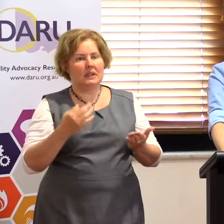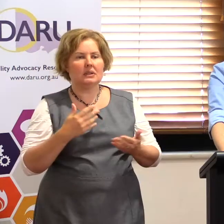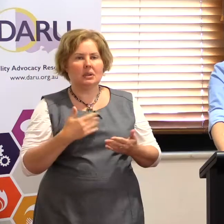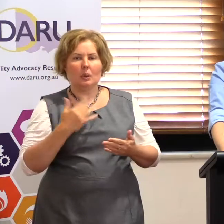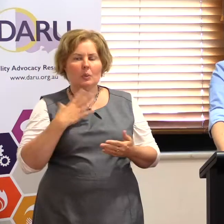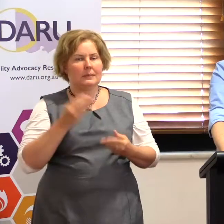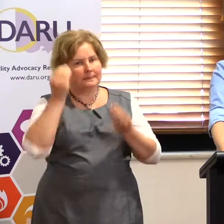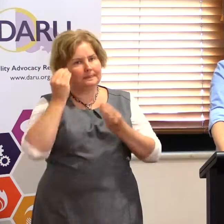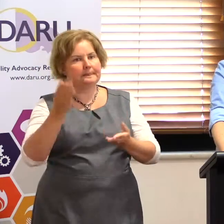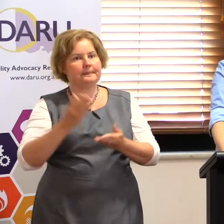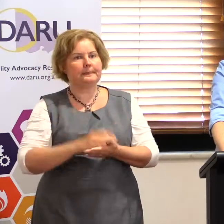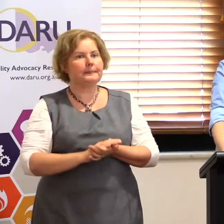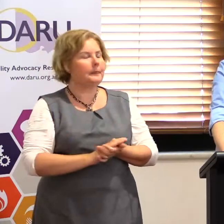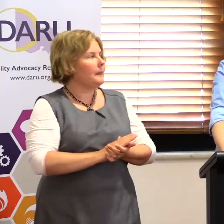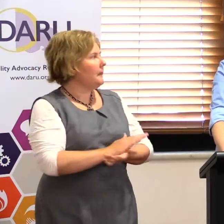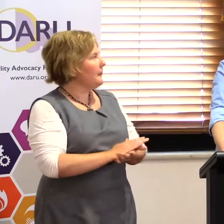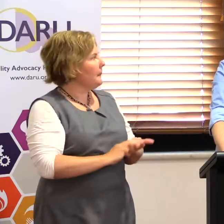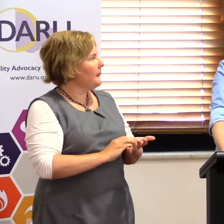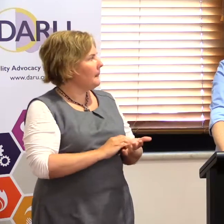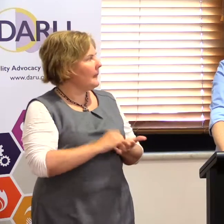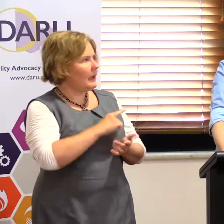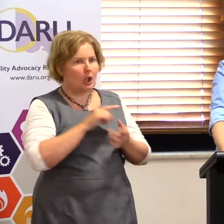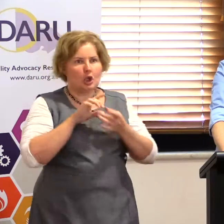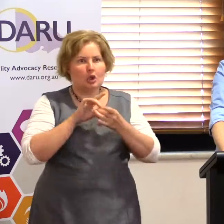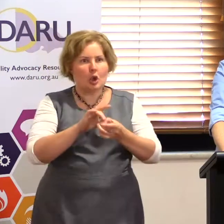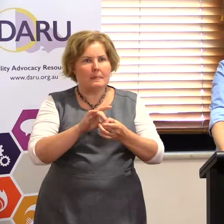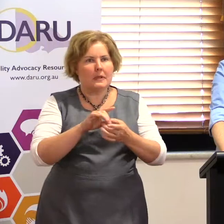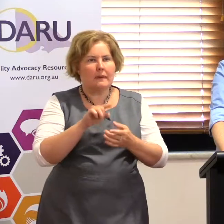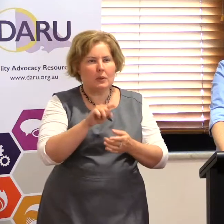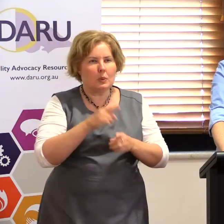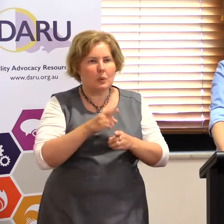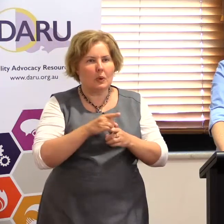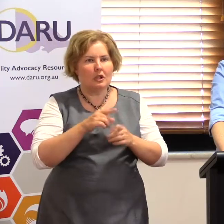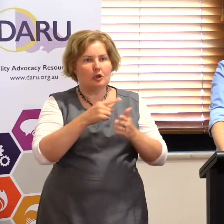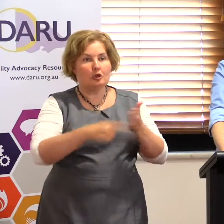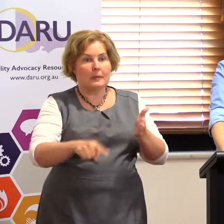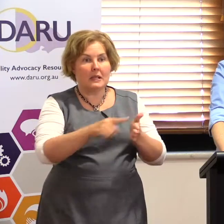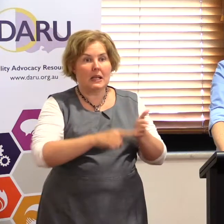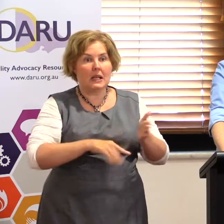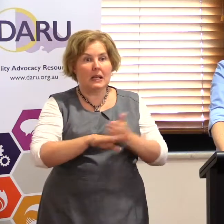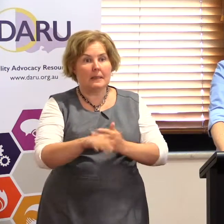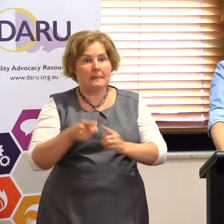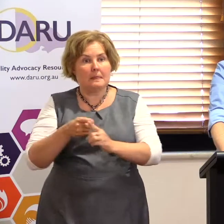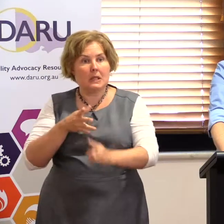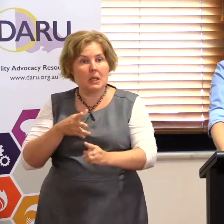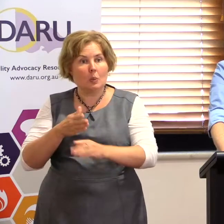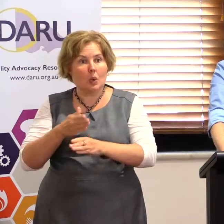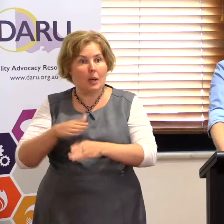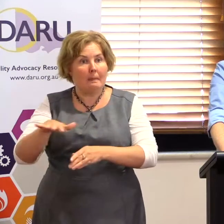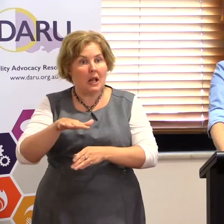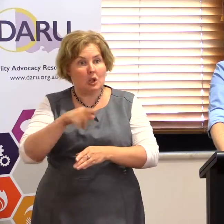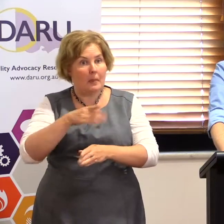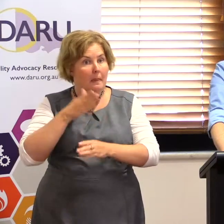put that thought out there. So is that in terms of, say, discrimination in a particular workplace? So you've applied for a